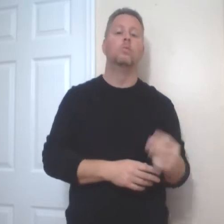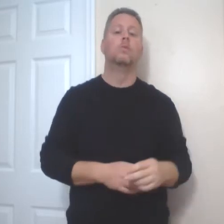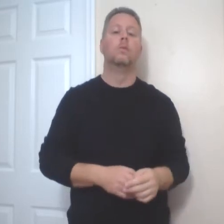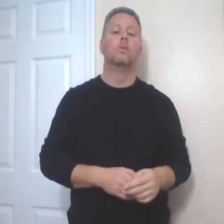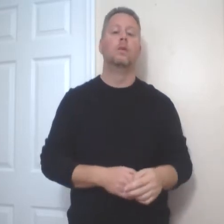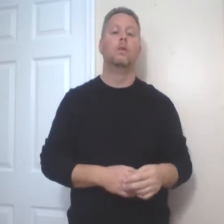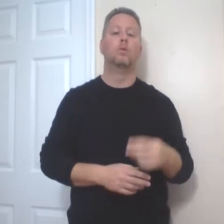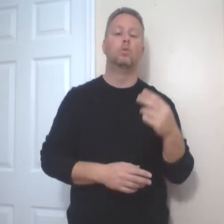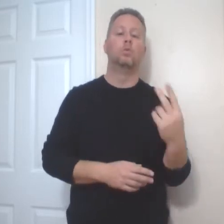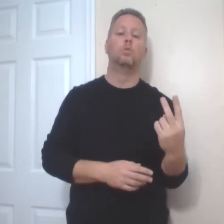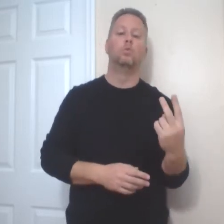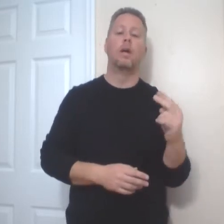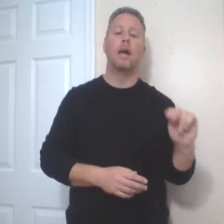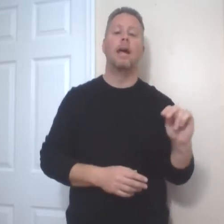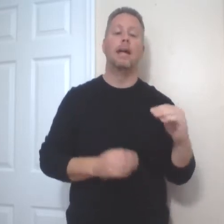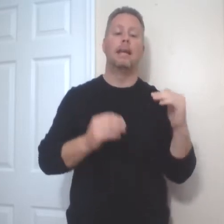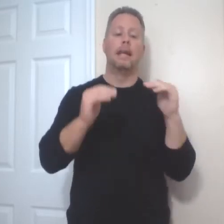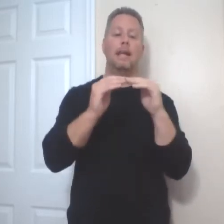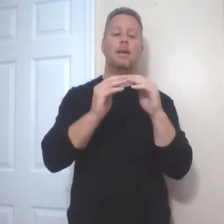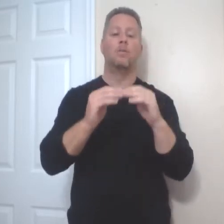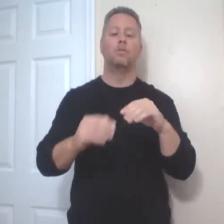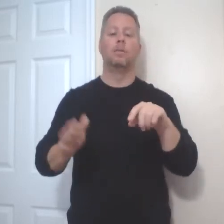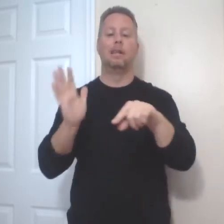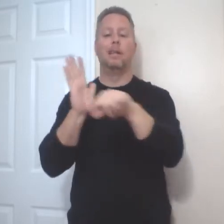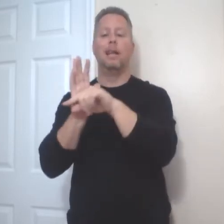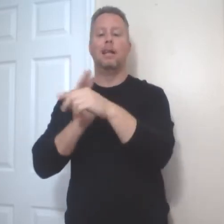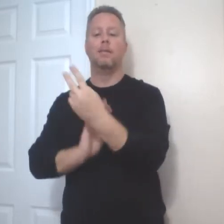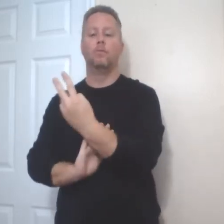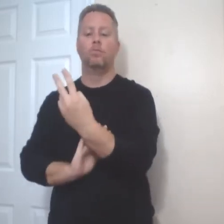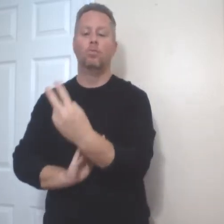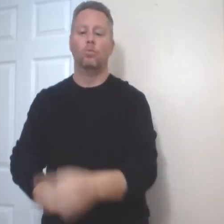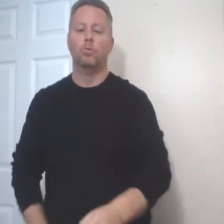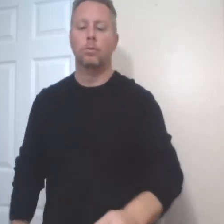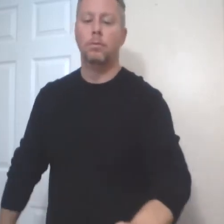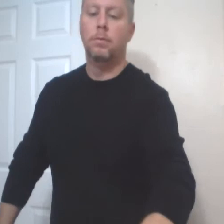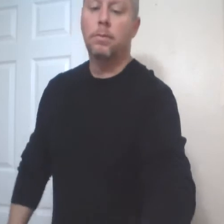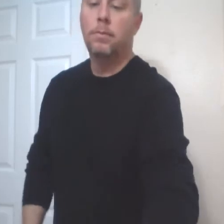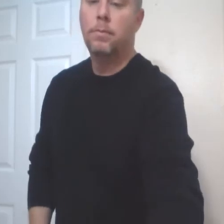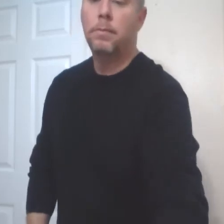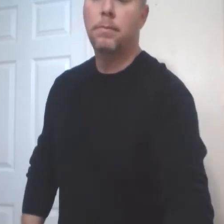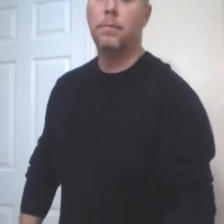Alright, here we're looking at an equation where we need to factor.